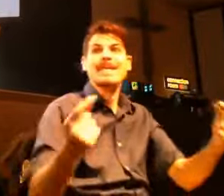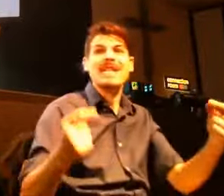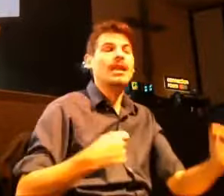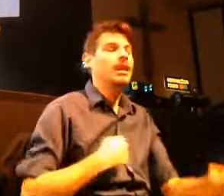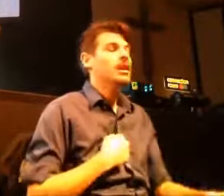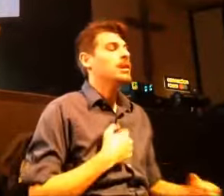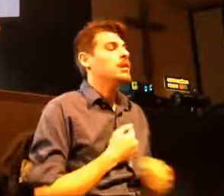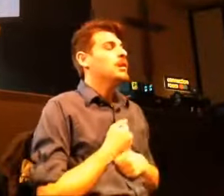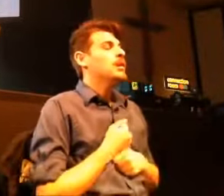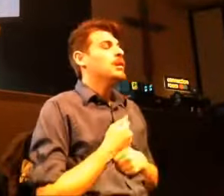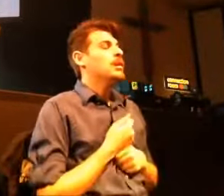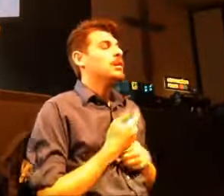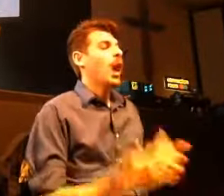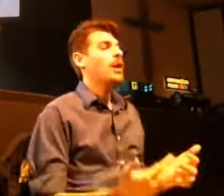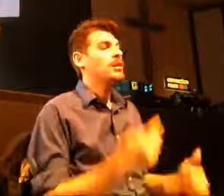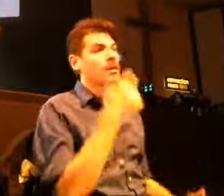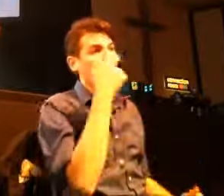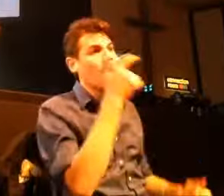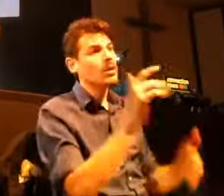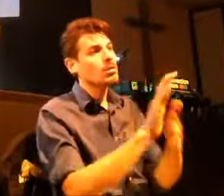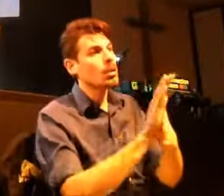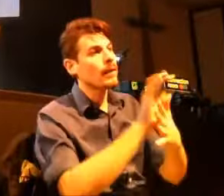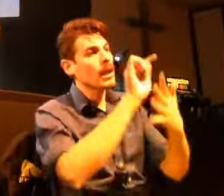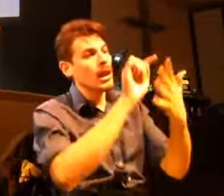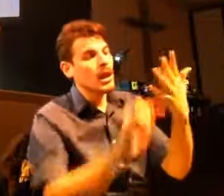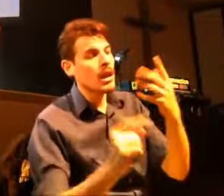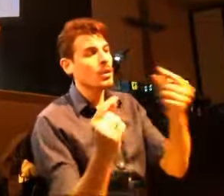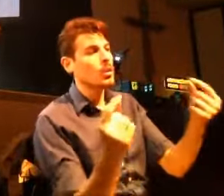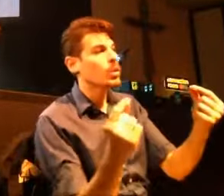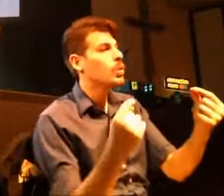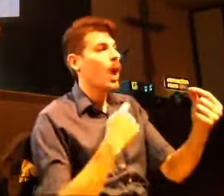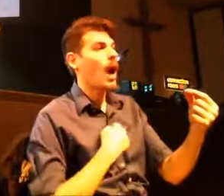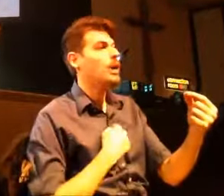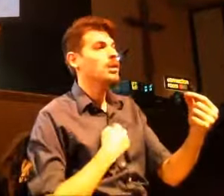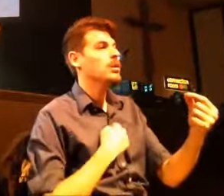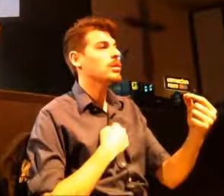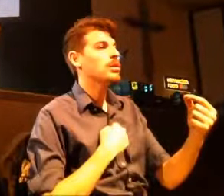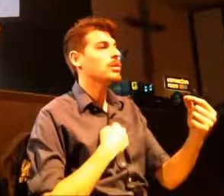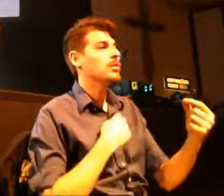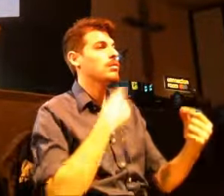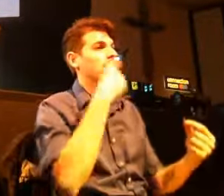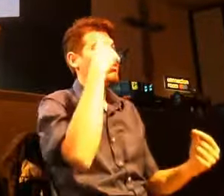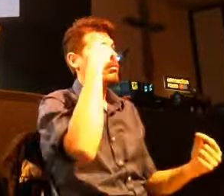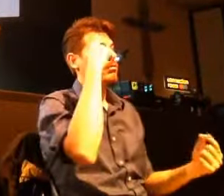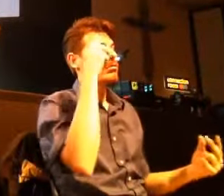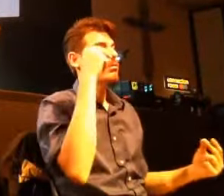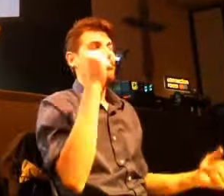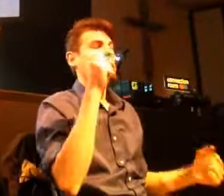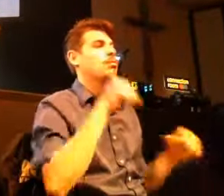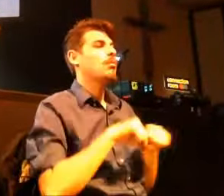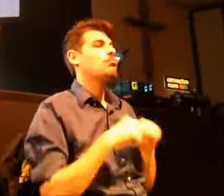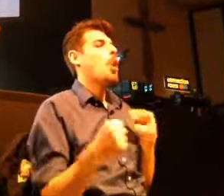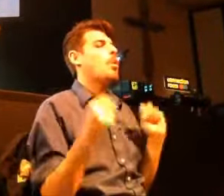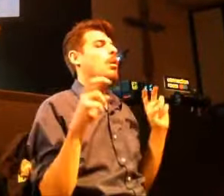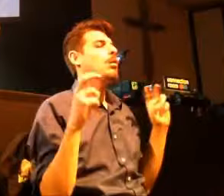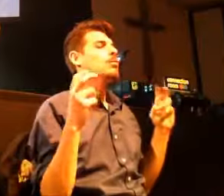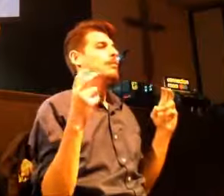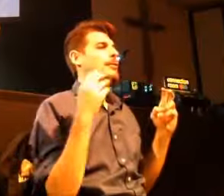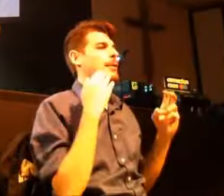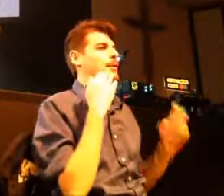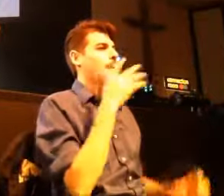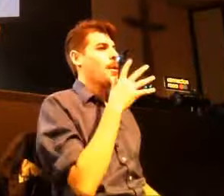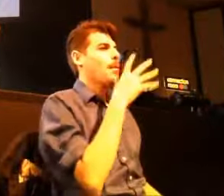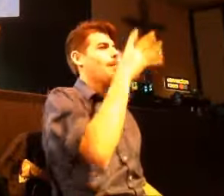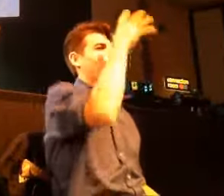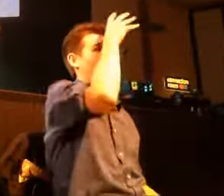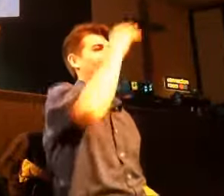didn't really like the movies, it reached that breaking point, that moment where all of us parents get to that point where I don't